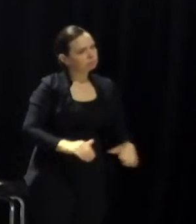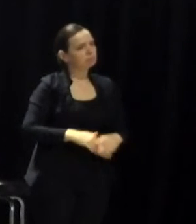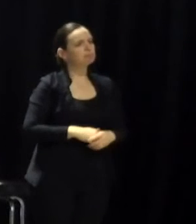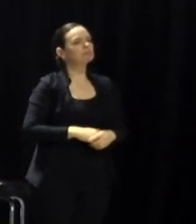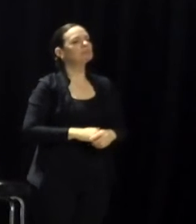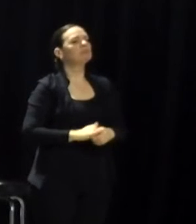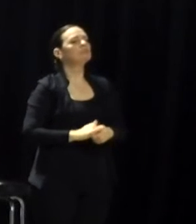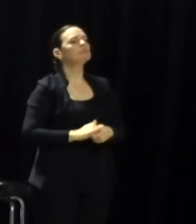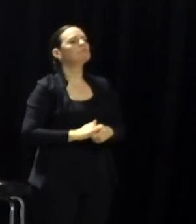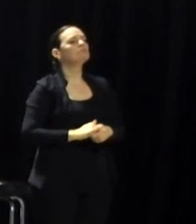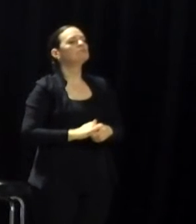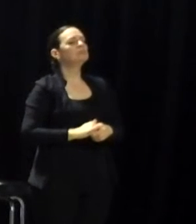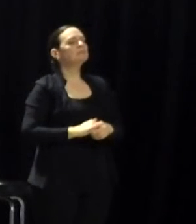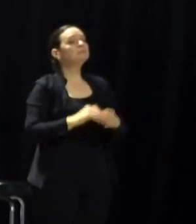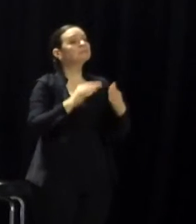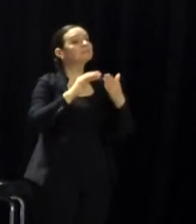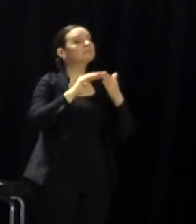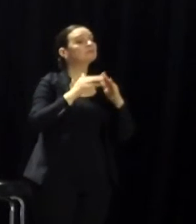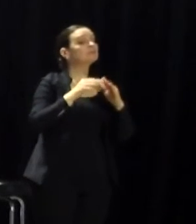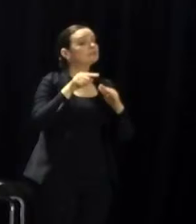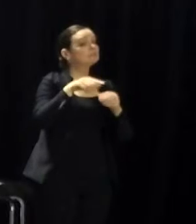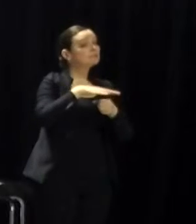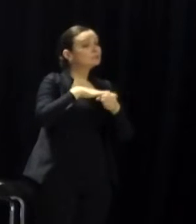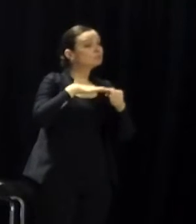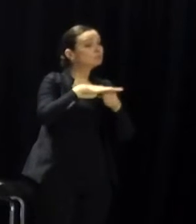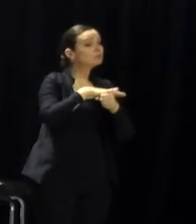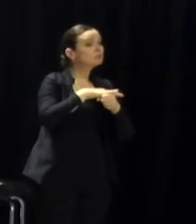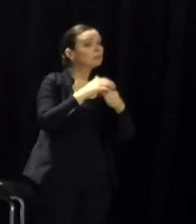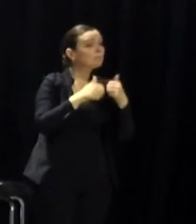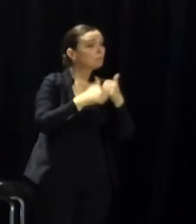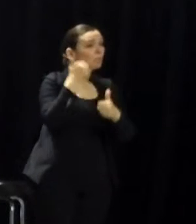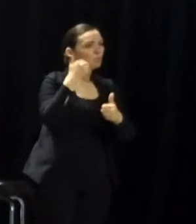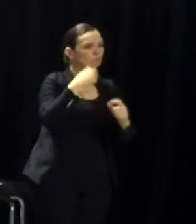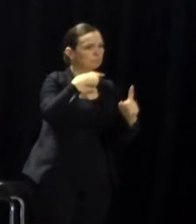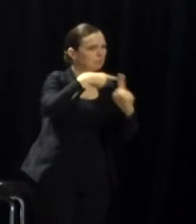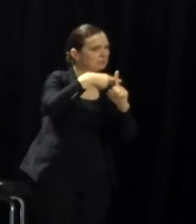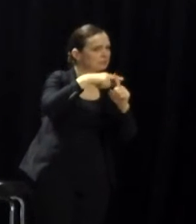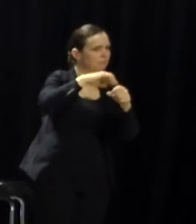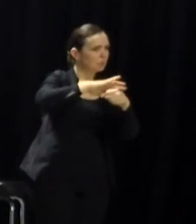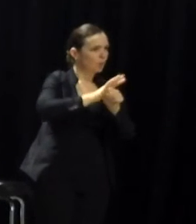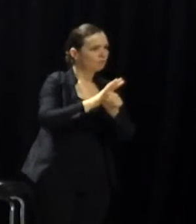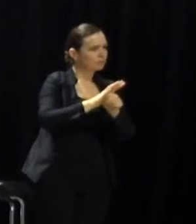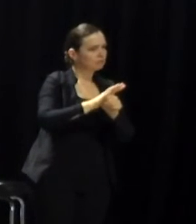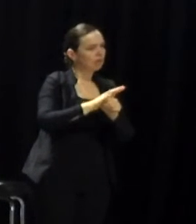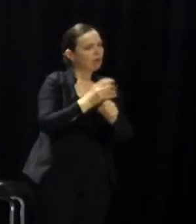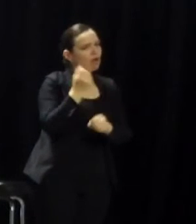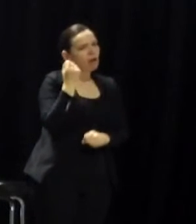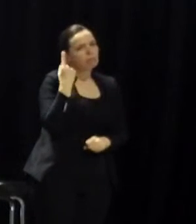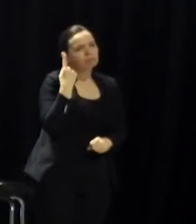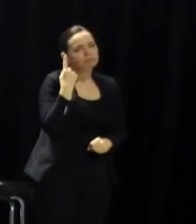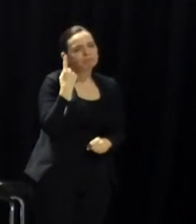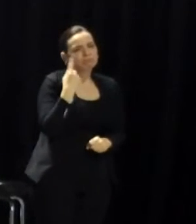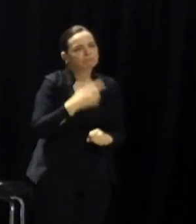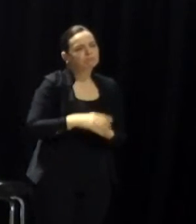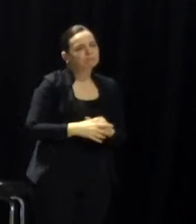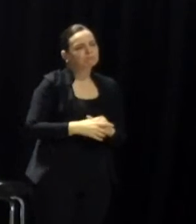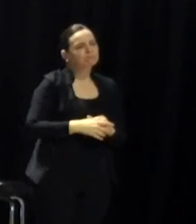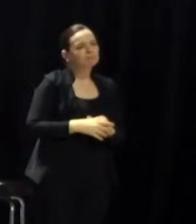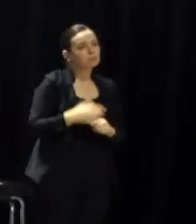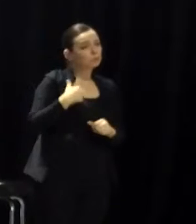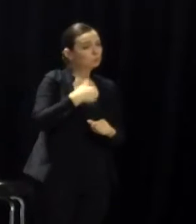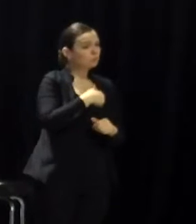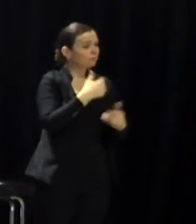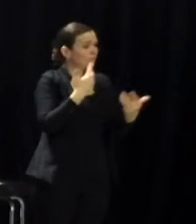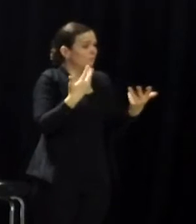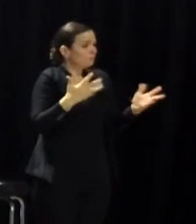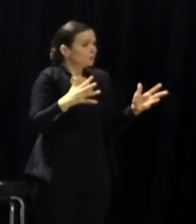school district, the city has the most active cases out of any part of our county. We've offered to superintendents to